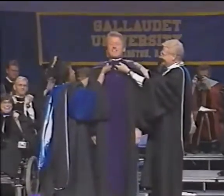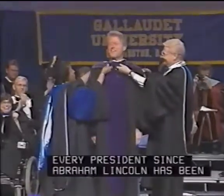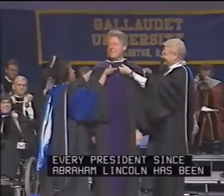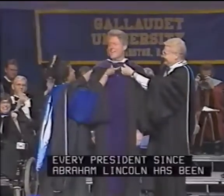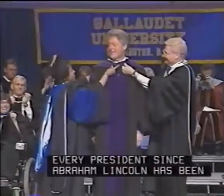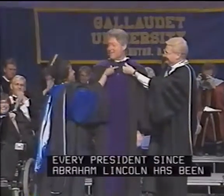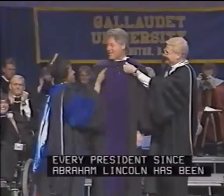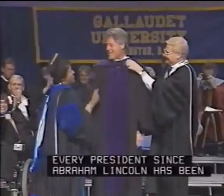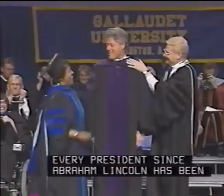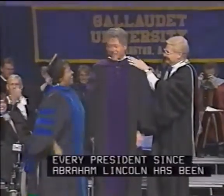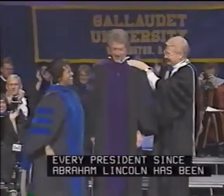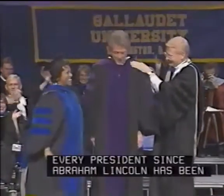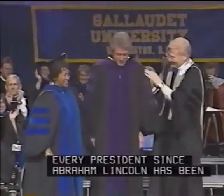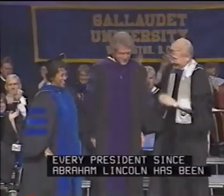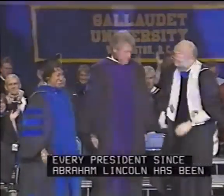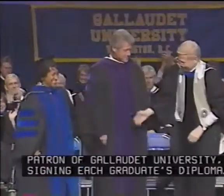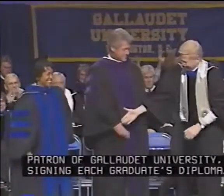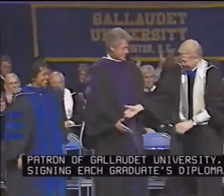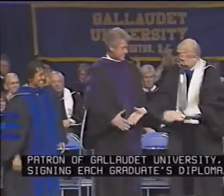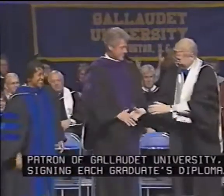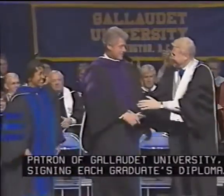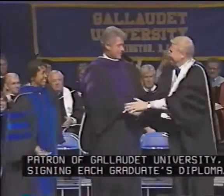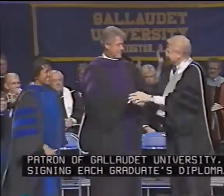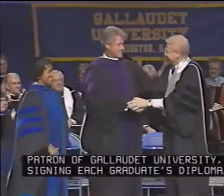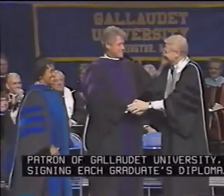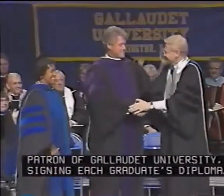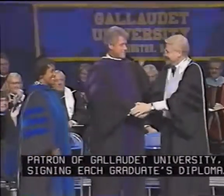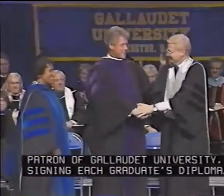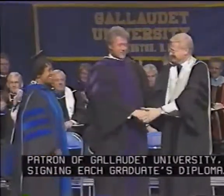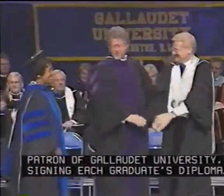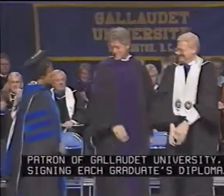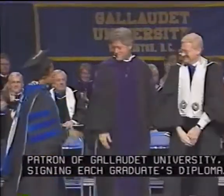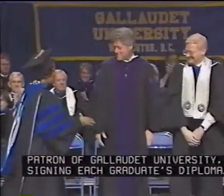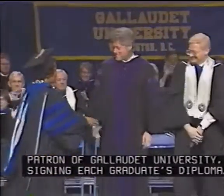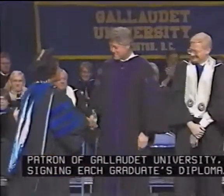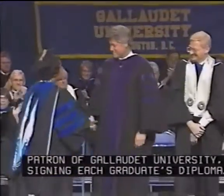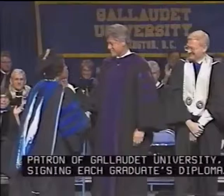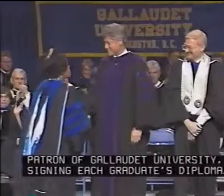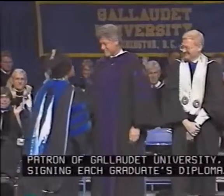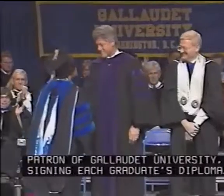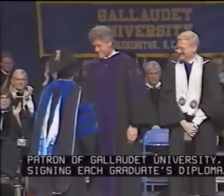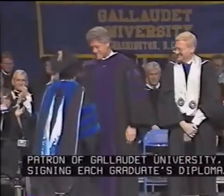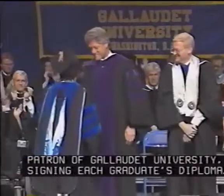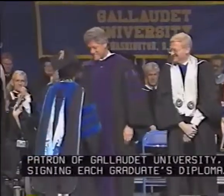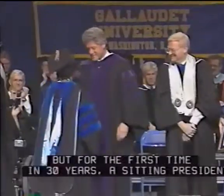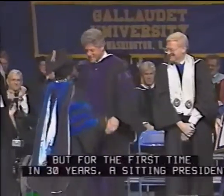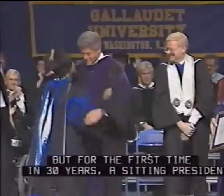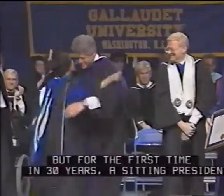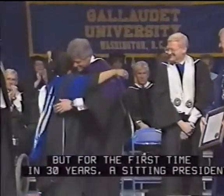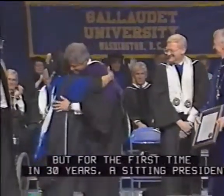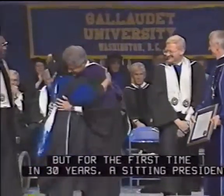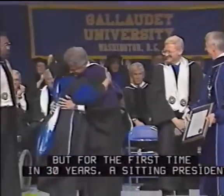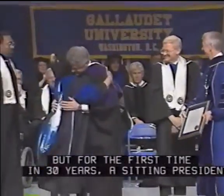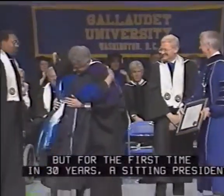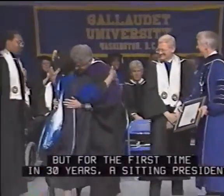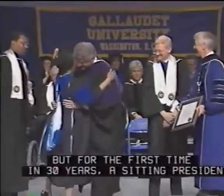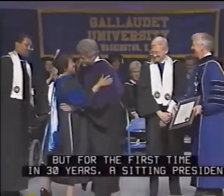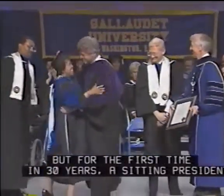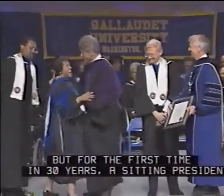president since Abraham Lincoln has been patron of Gallaudet University, signing each graduate's diploma. But for the first time in 30 years,